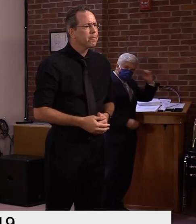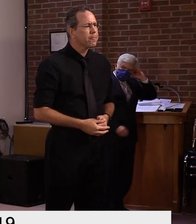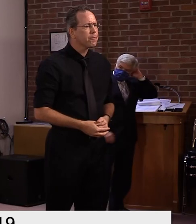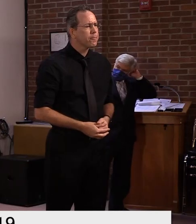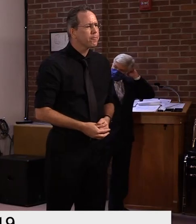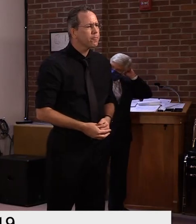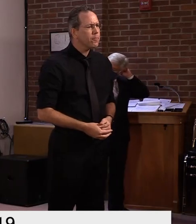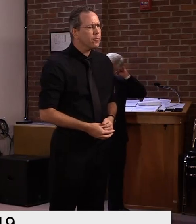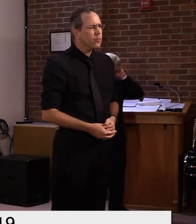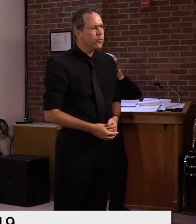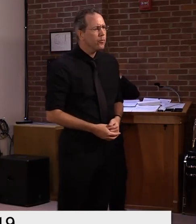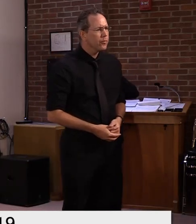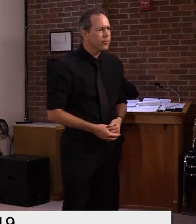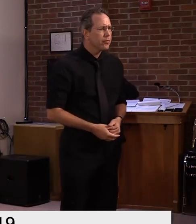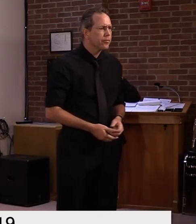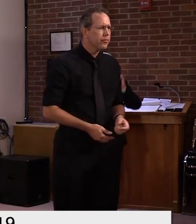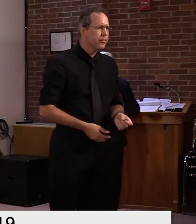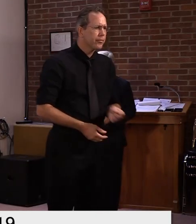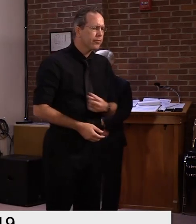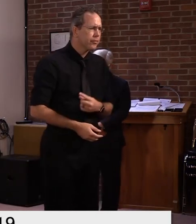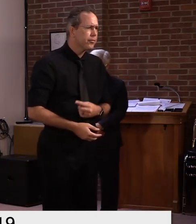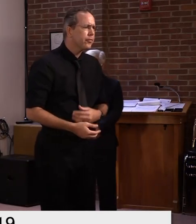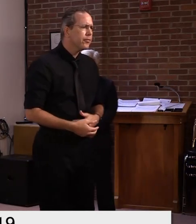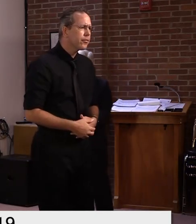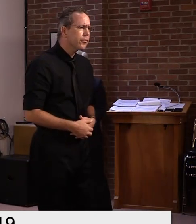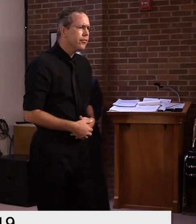my years in the legislature,